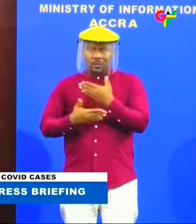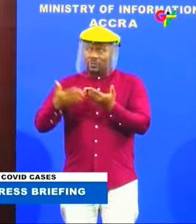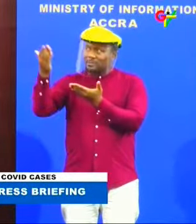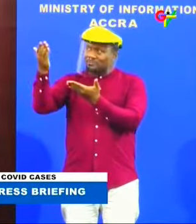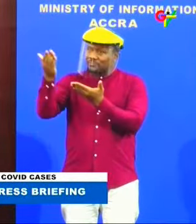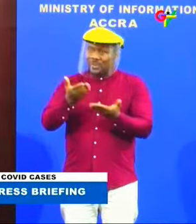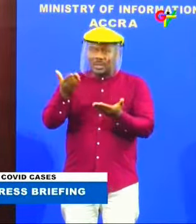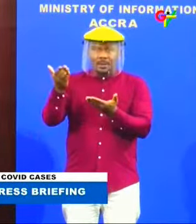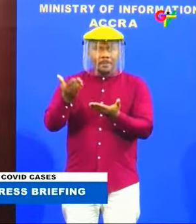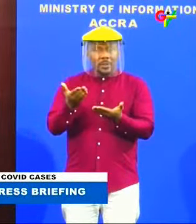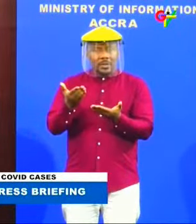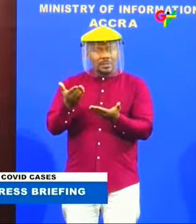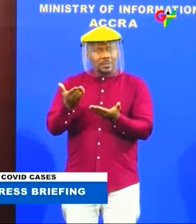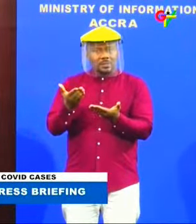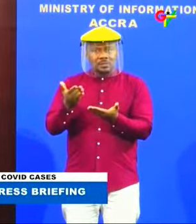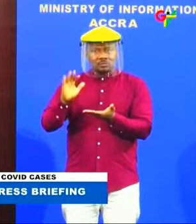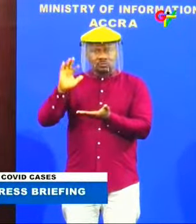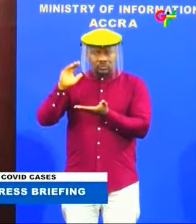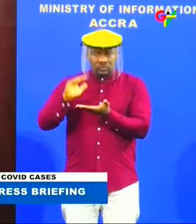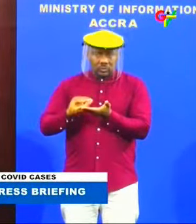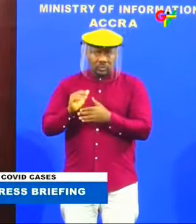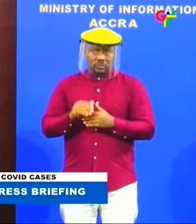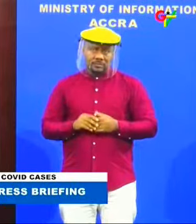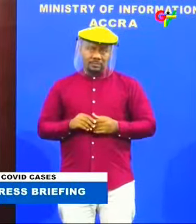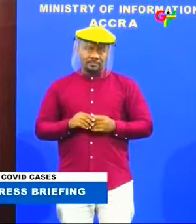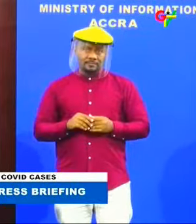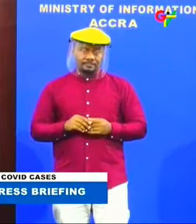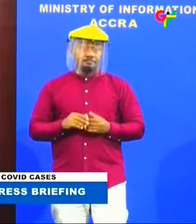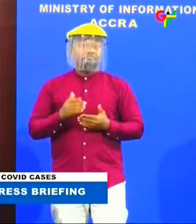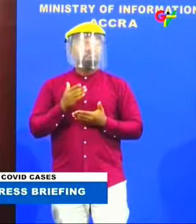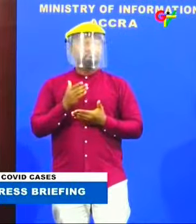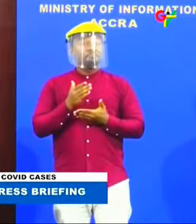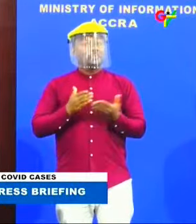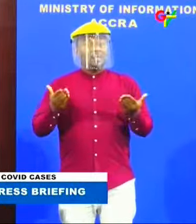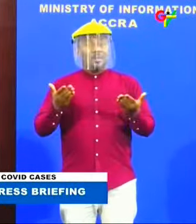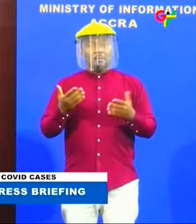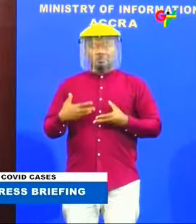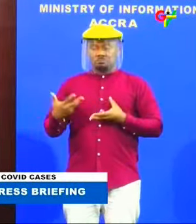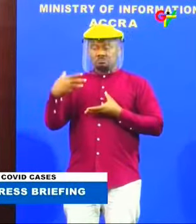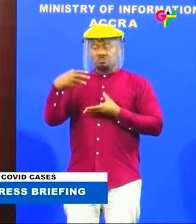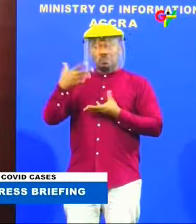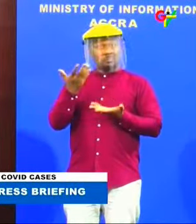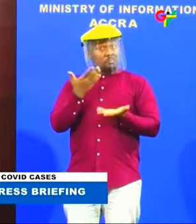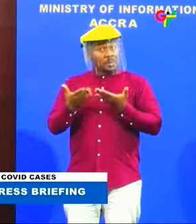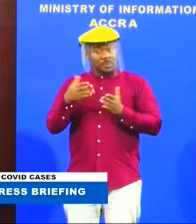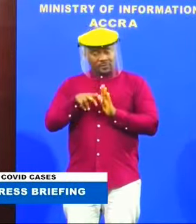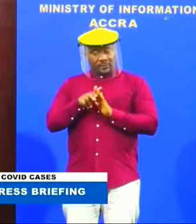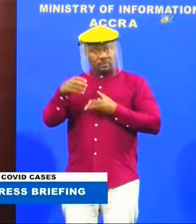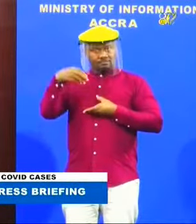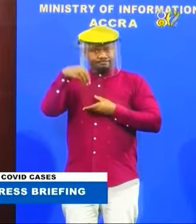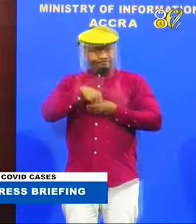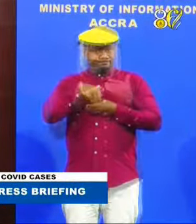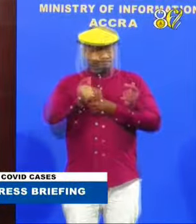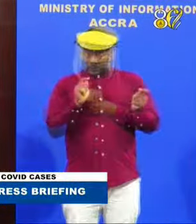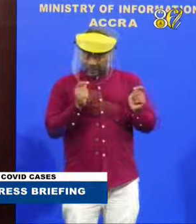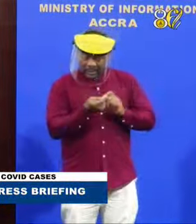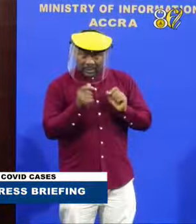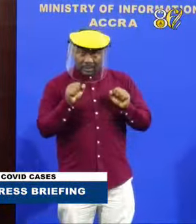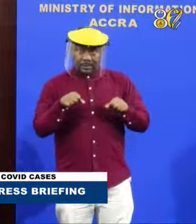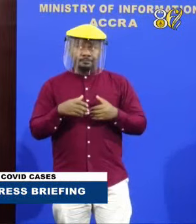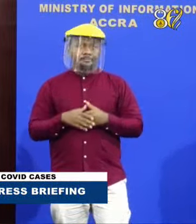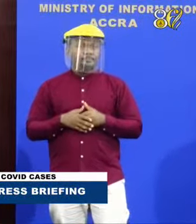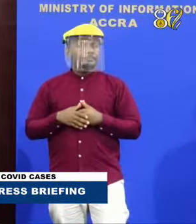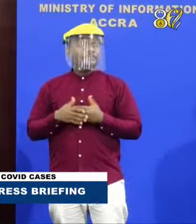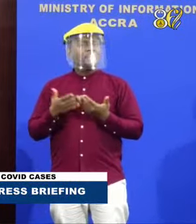that is 100% proof that nobody will come through, because somebody may be incubating at a time and test positive. And that's